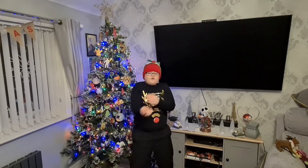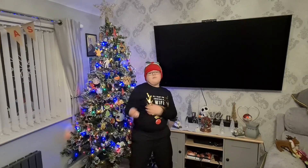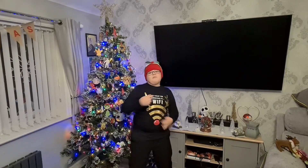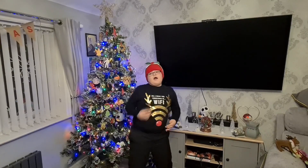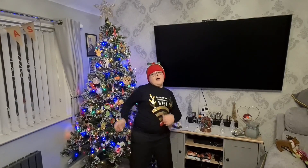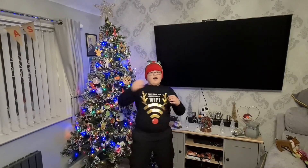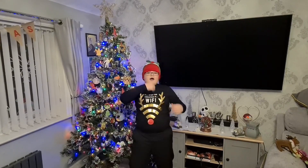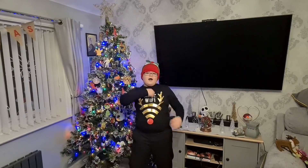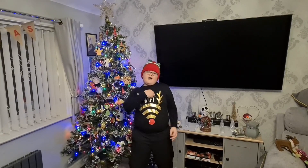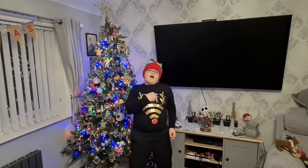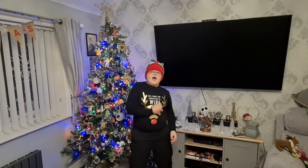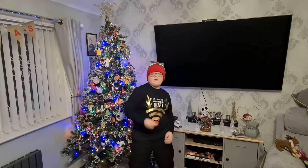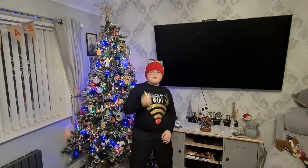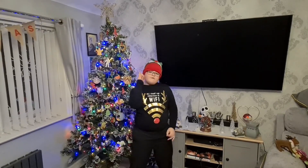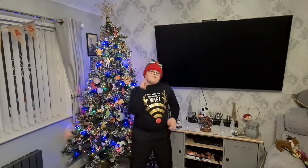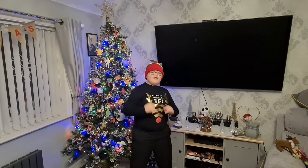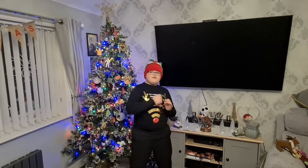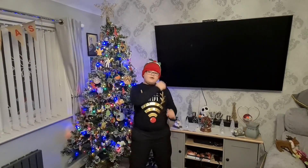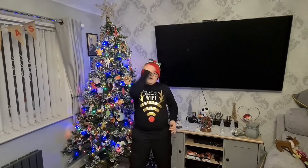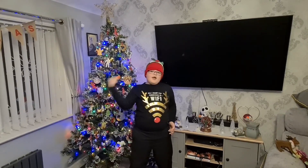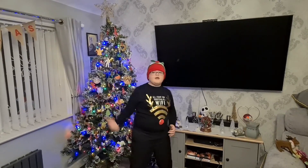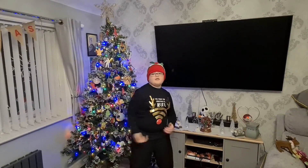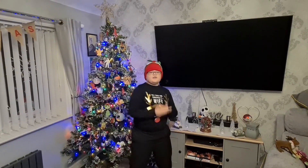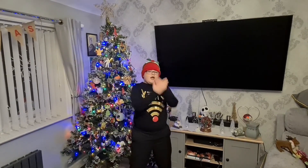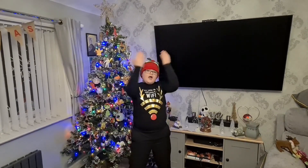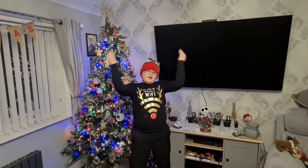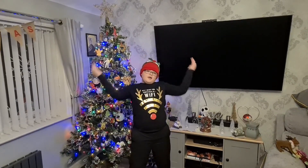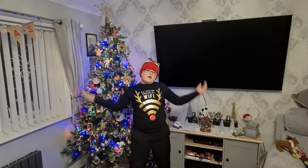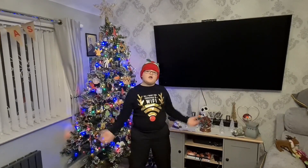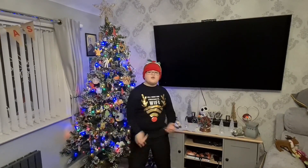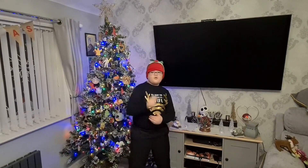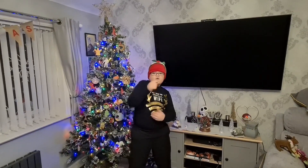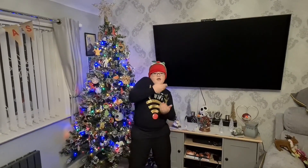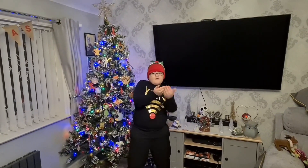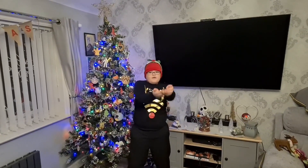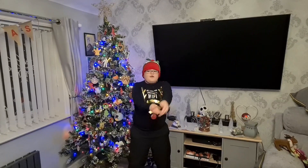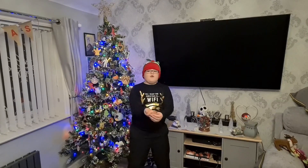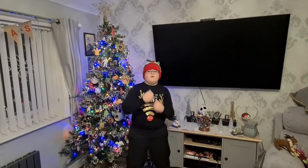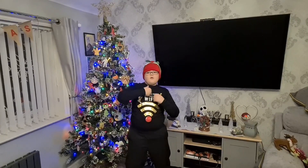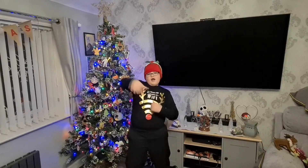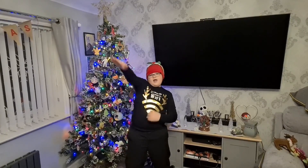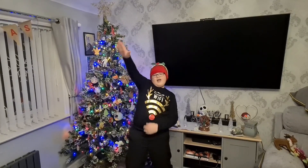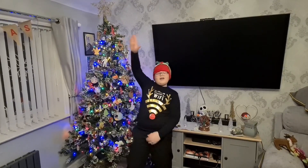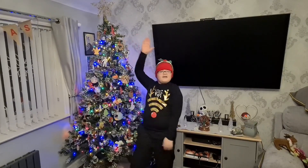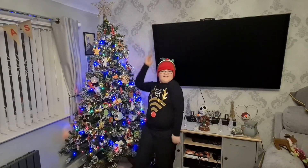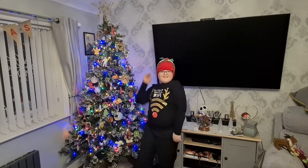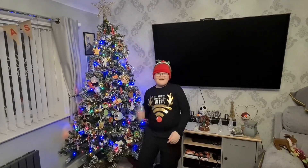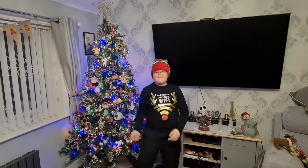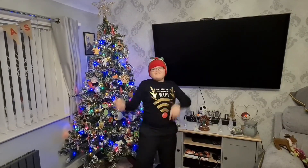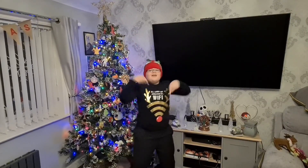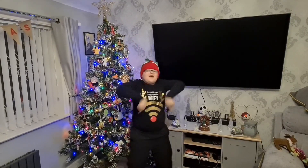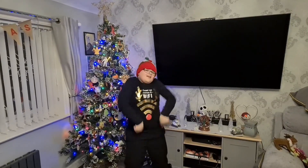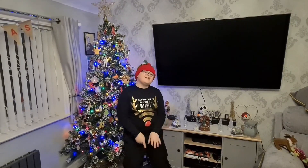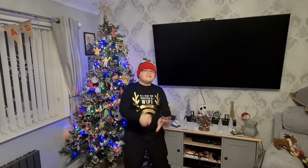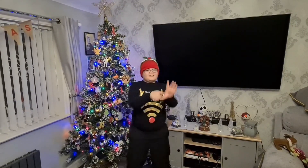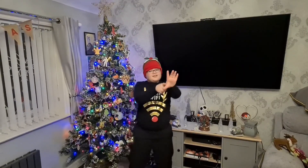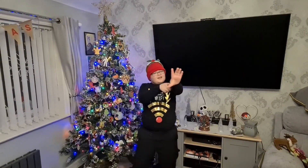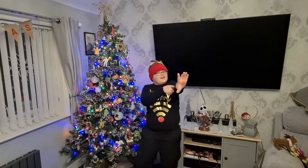you my heart But the very next day you gave it away This year